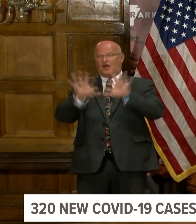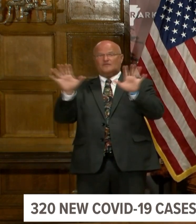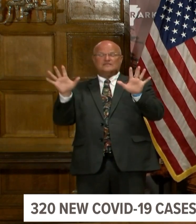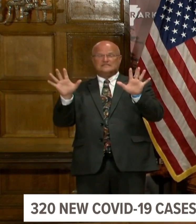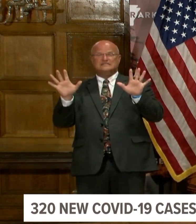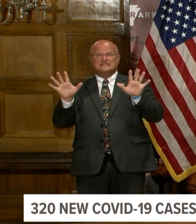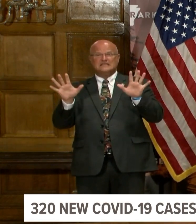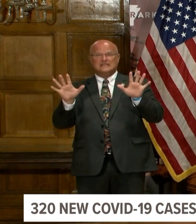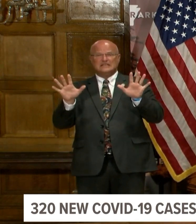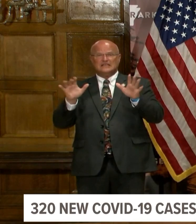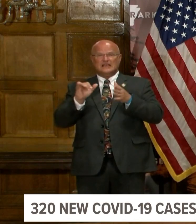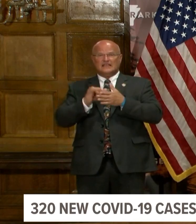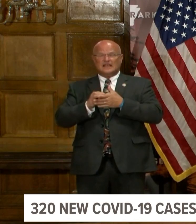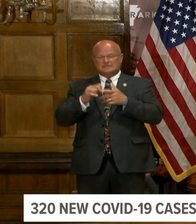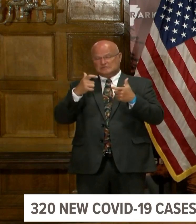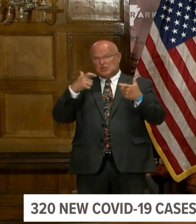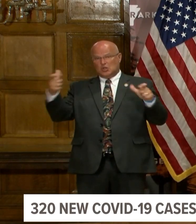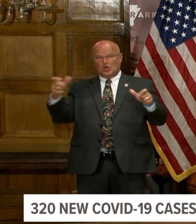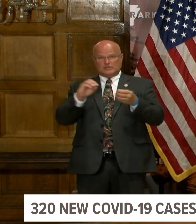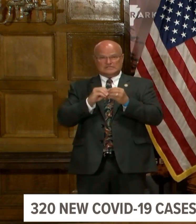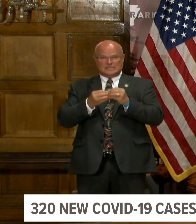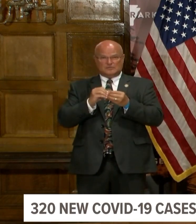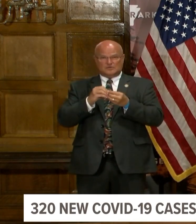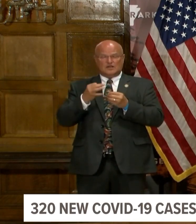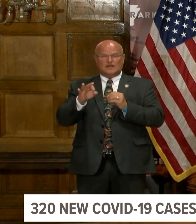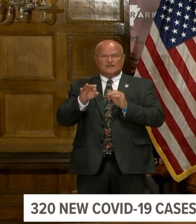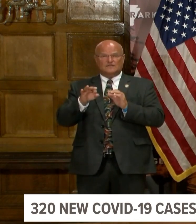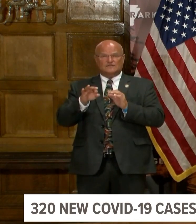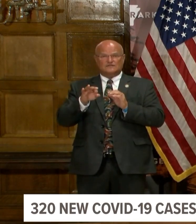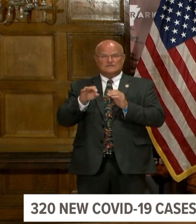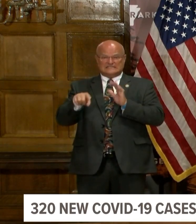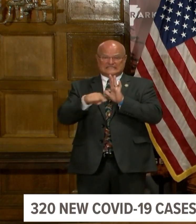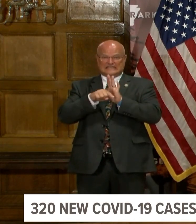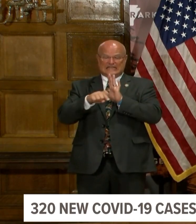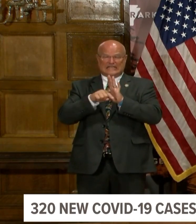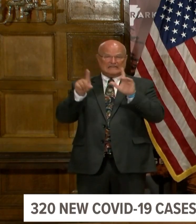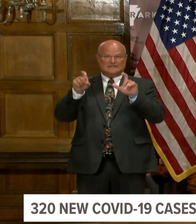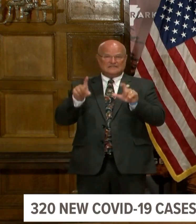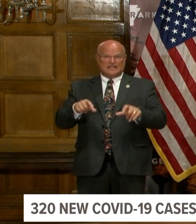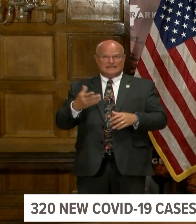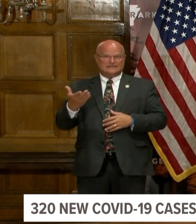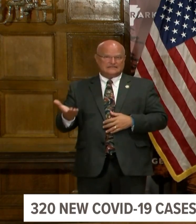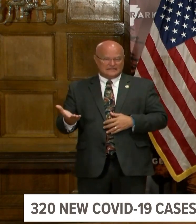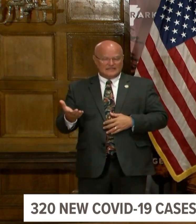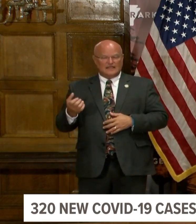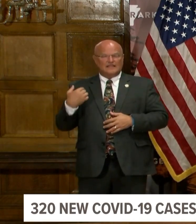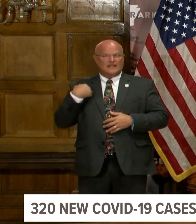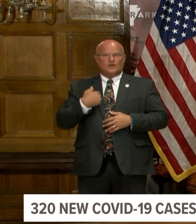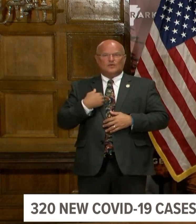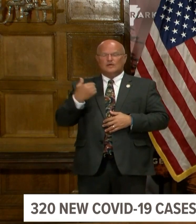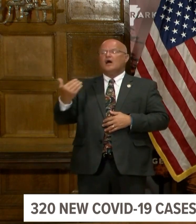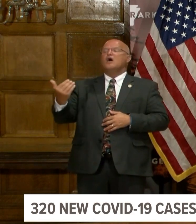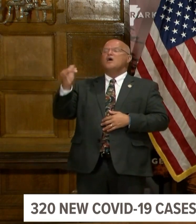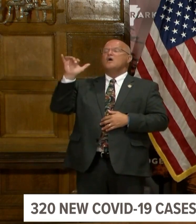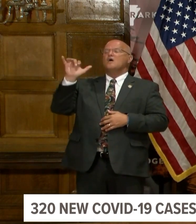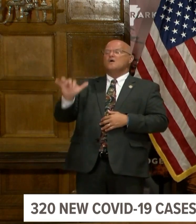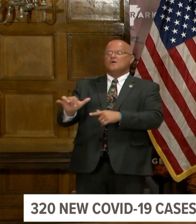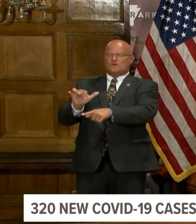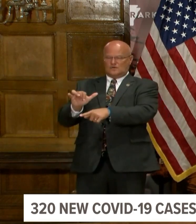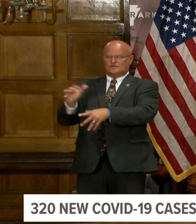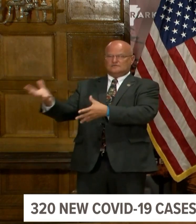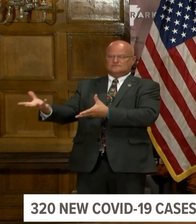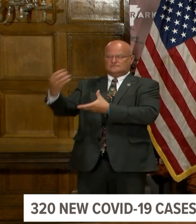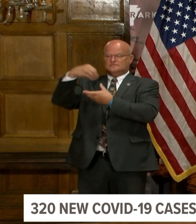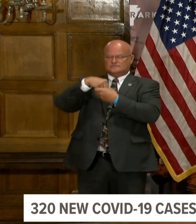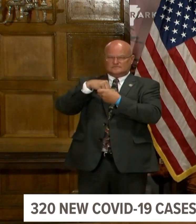obviously, that was a very large number of additional negative tests then that we became aware of